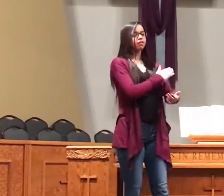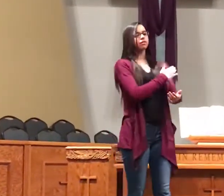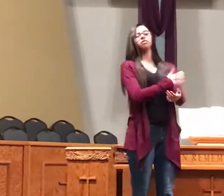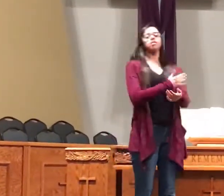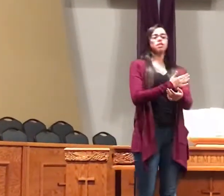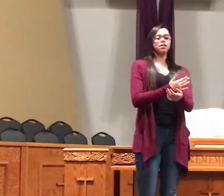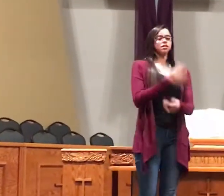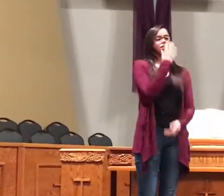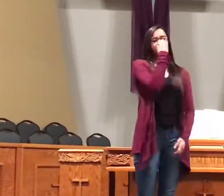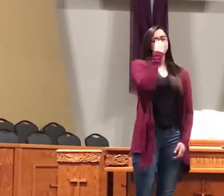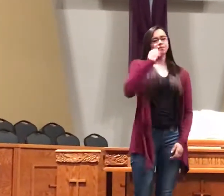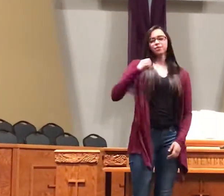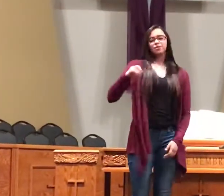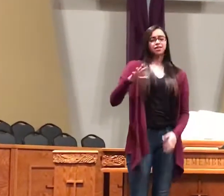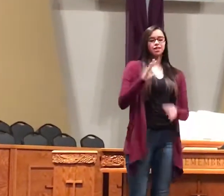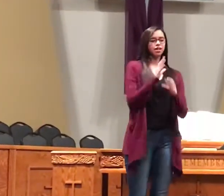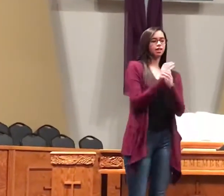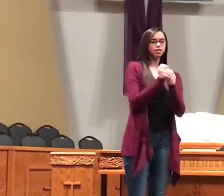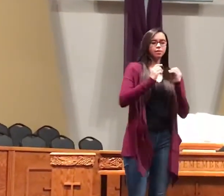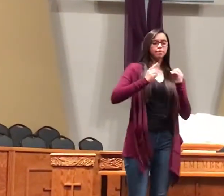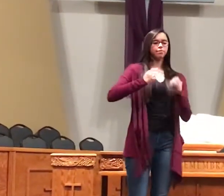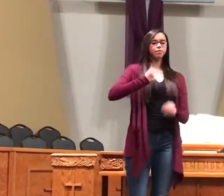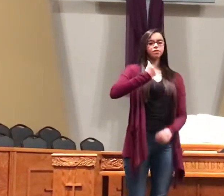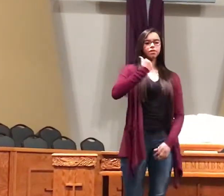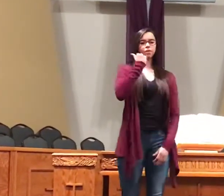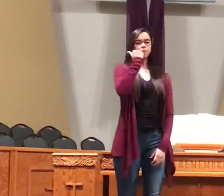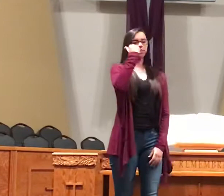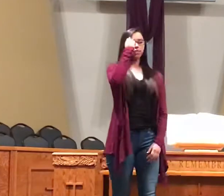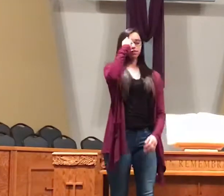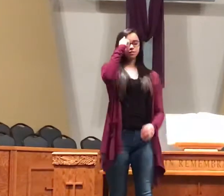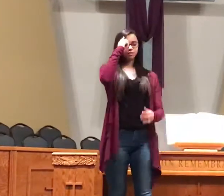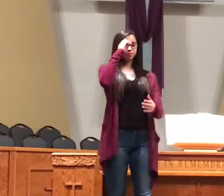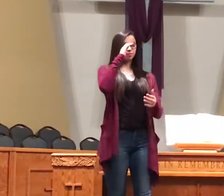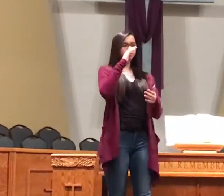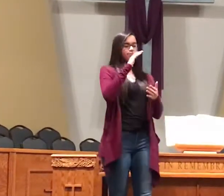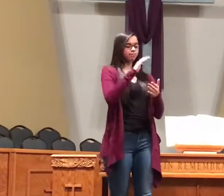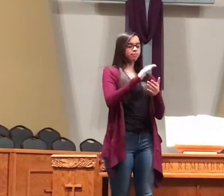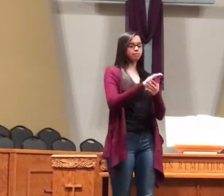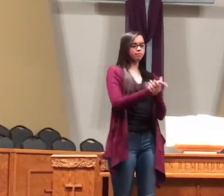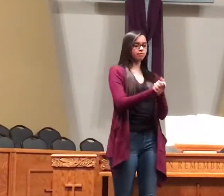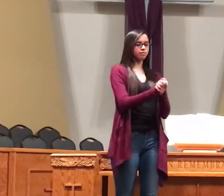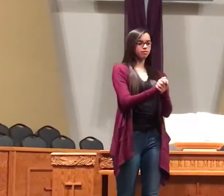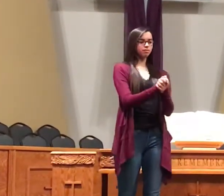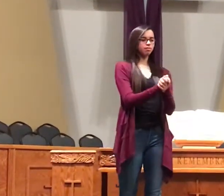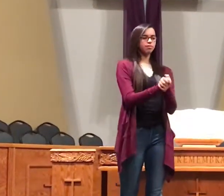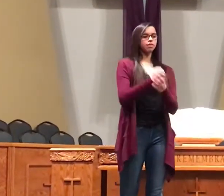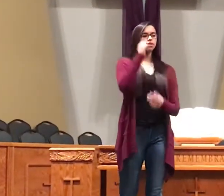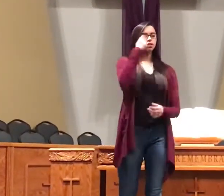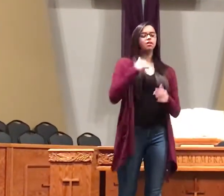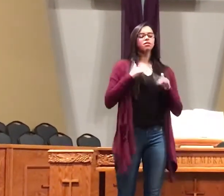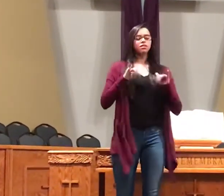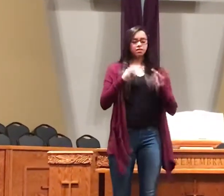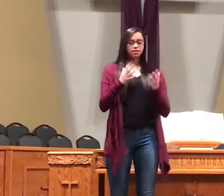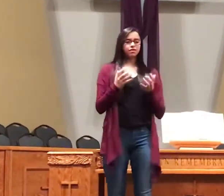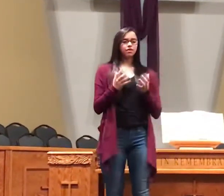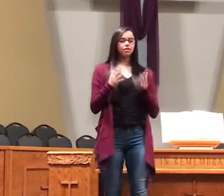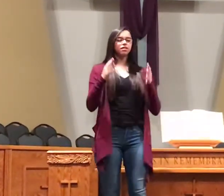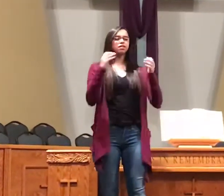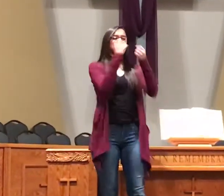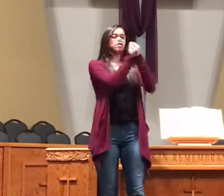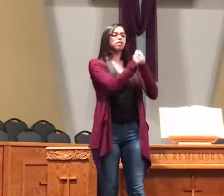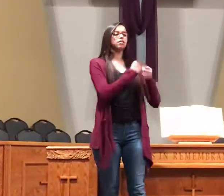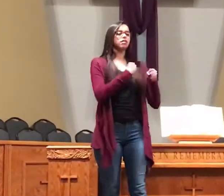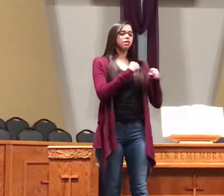song. And I don't really care if nobody else believes. Cause I still